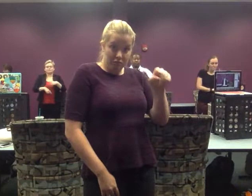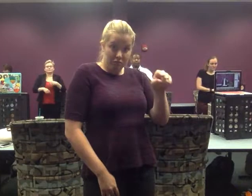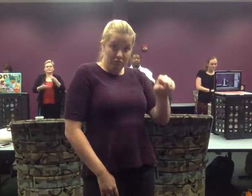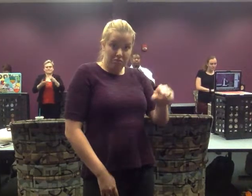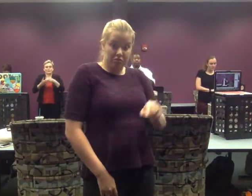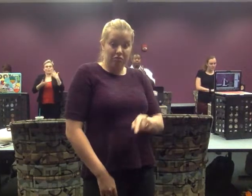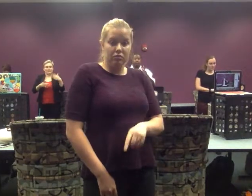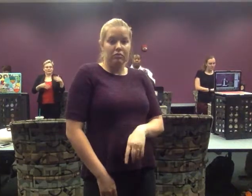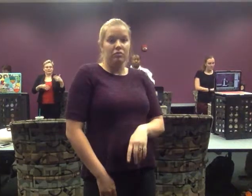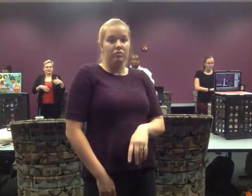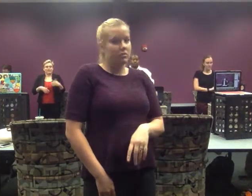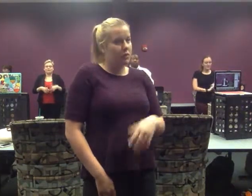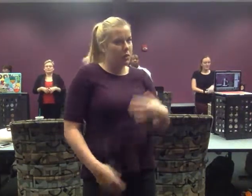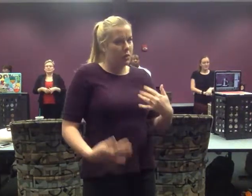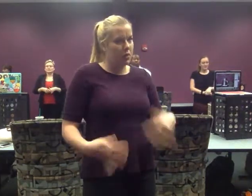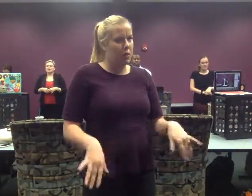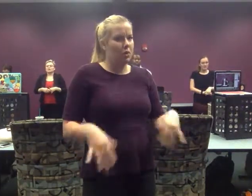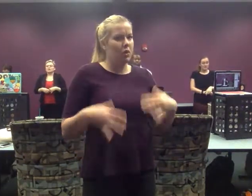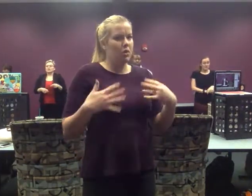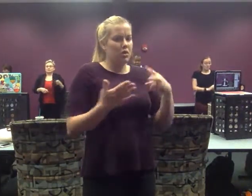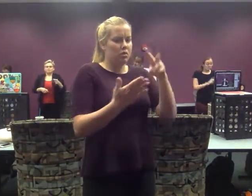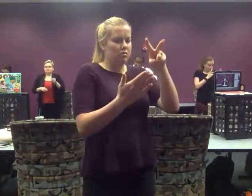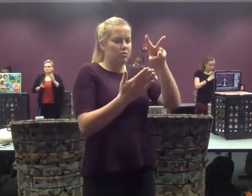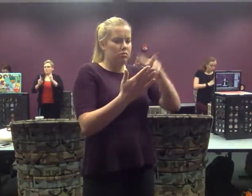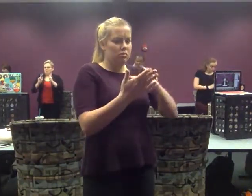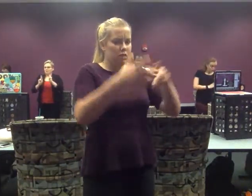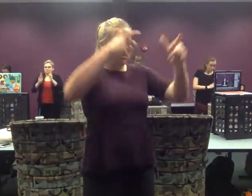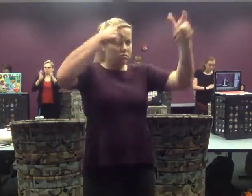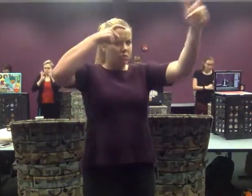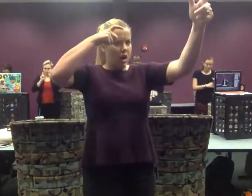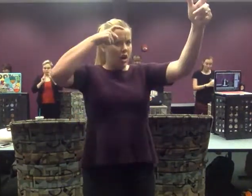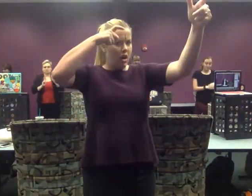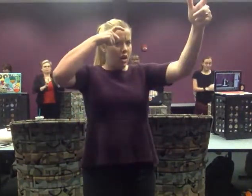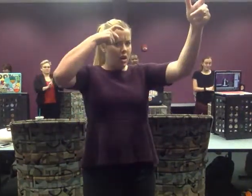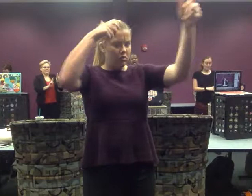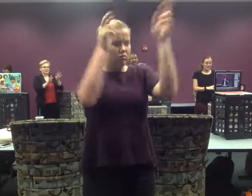widely read, highly respected, and very humane.